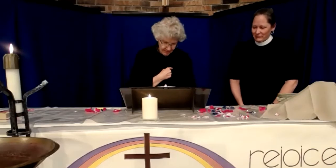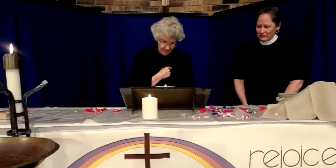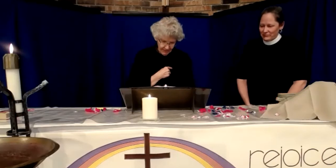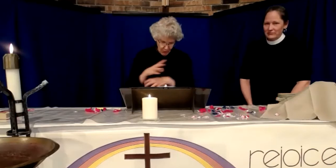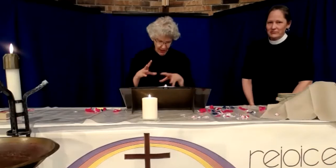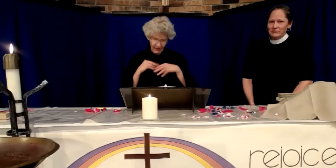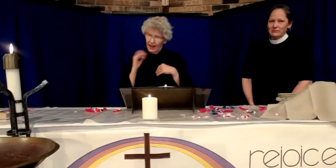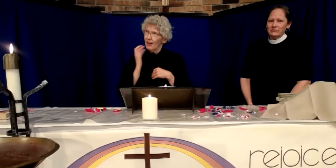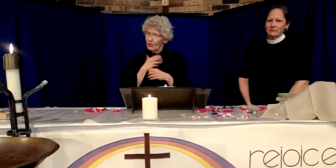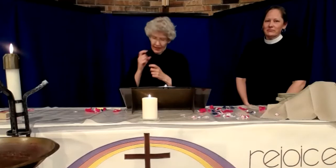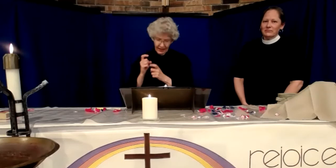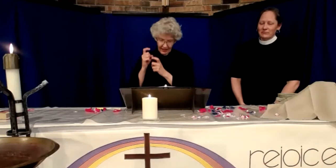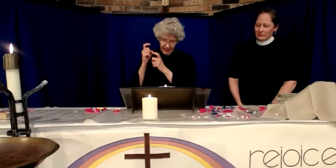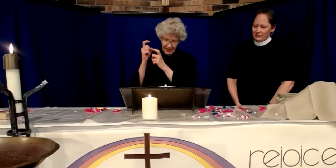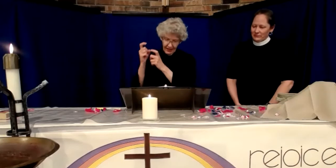God, come to us.